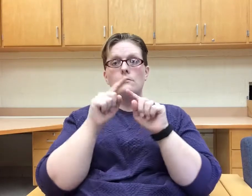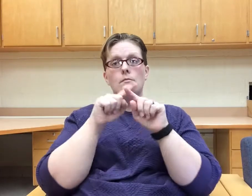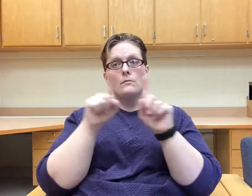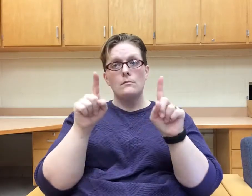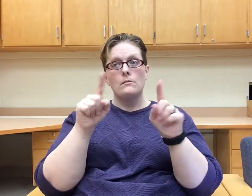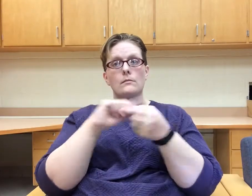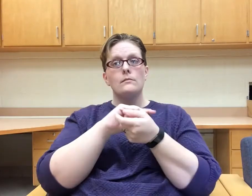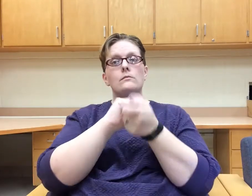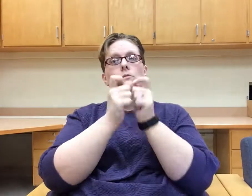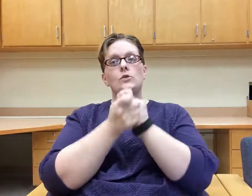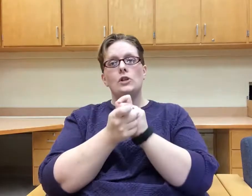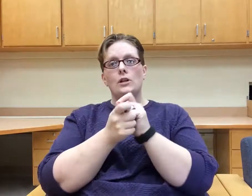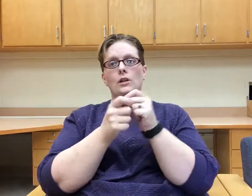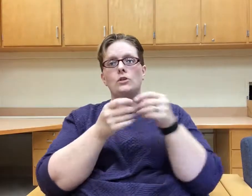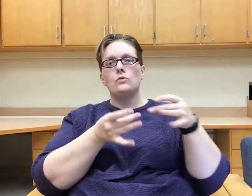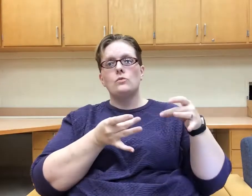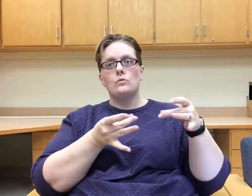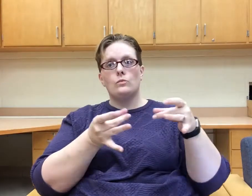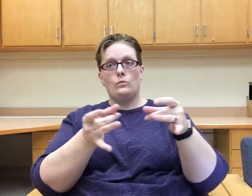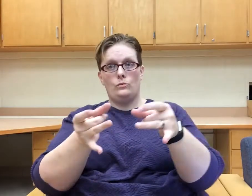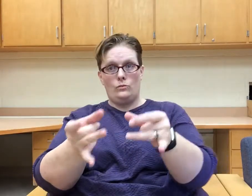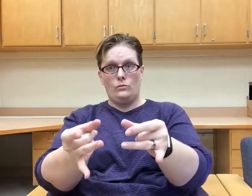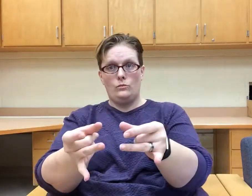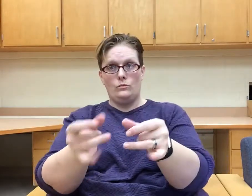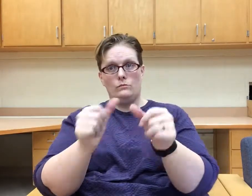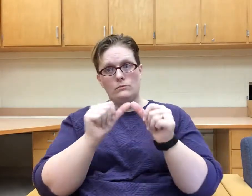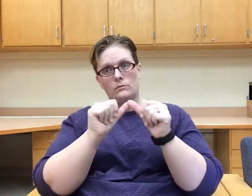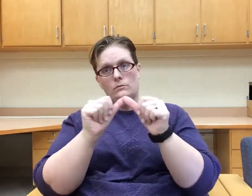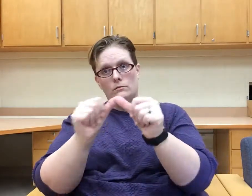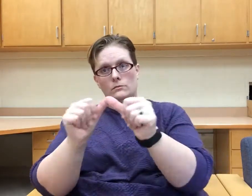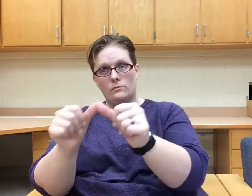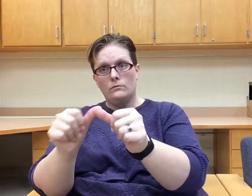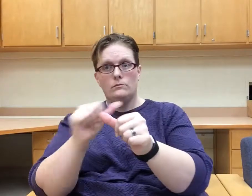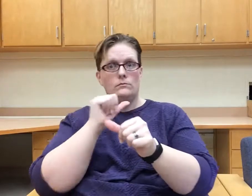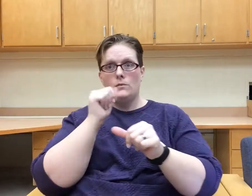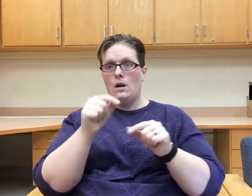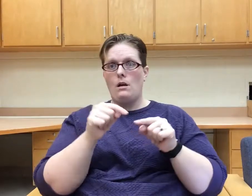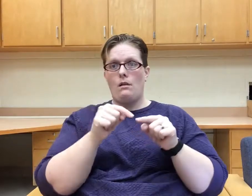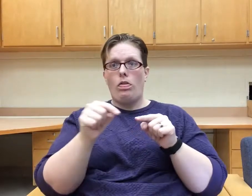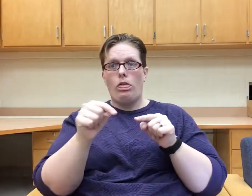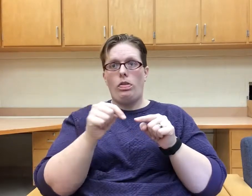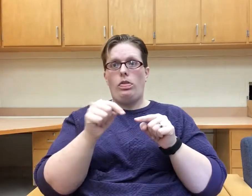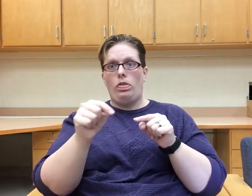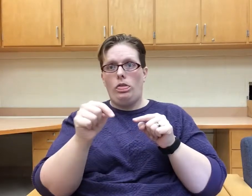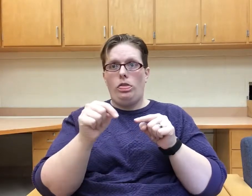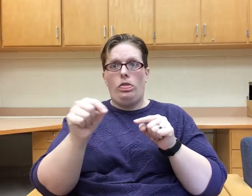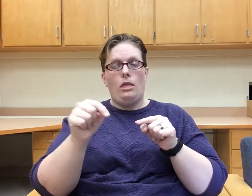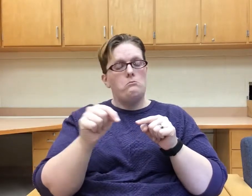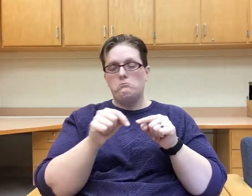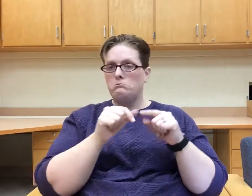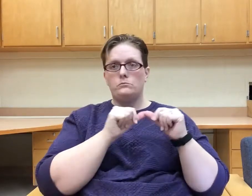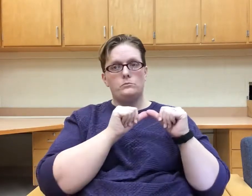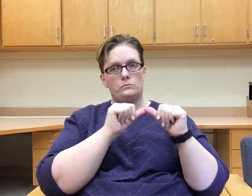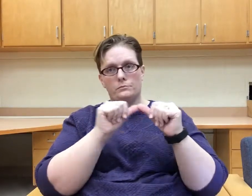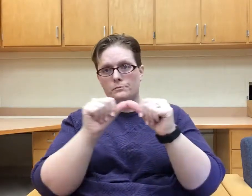speed change. However, remember, it's constant, so it's smooth. It's not fast or slow, it's